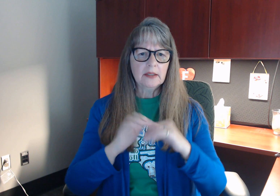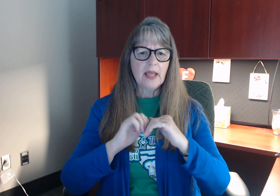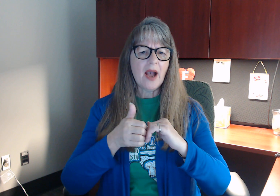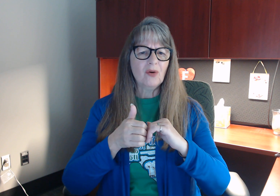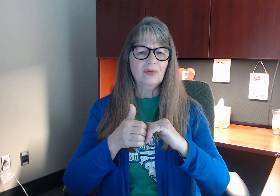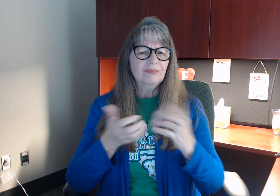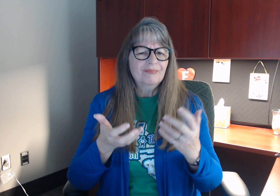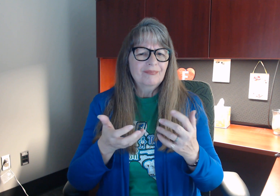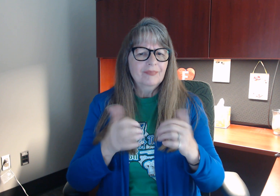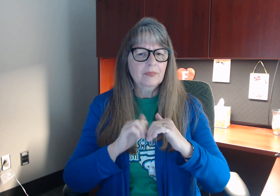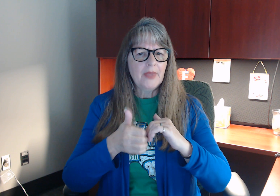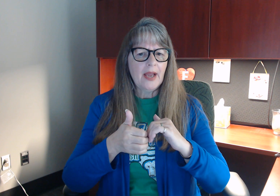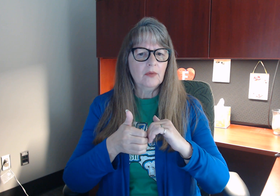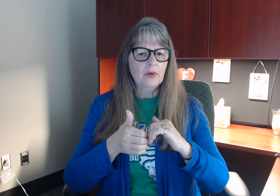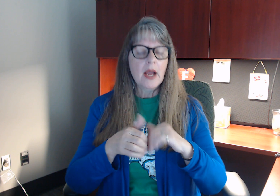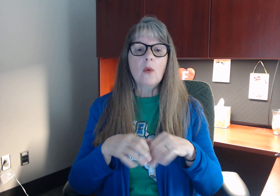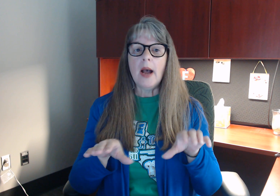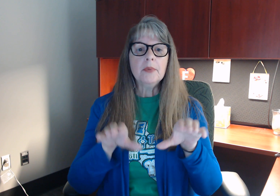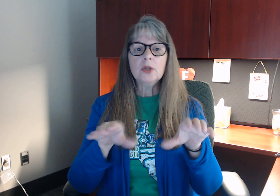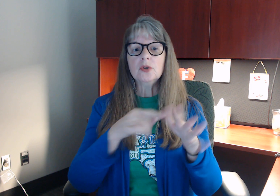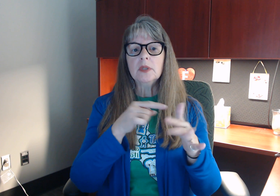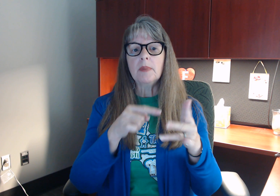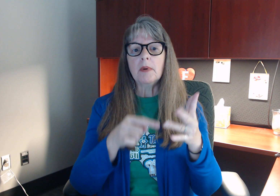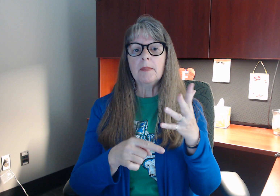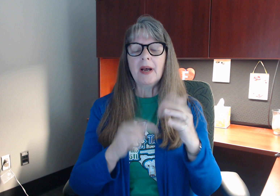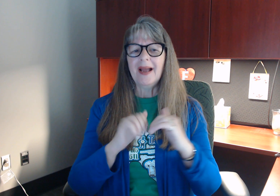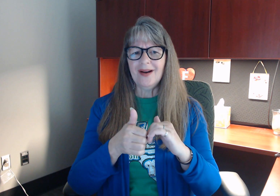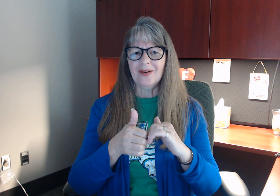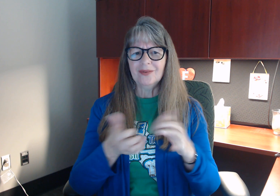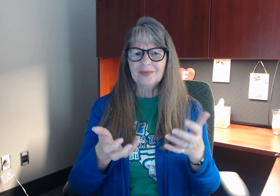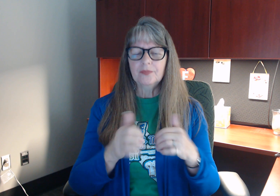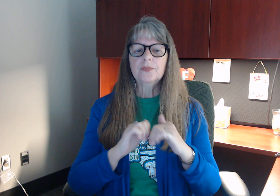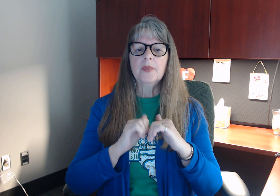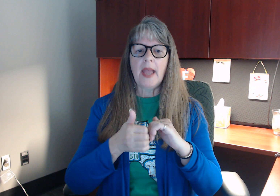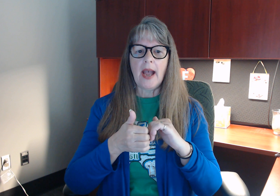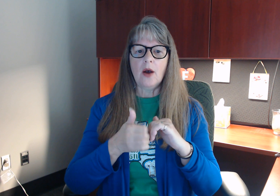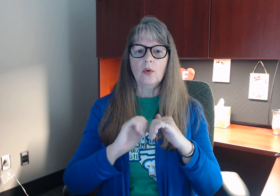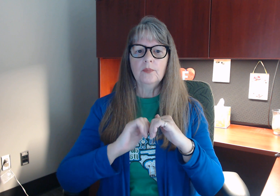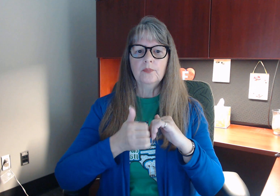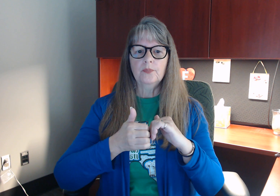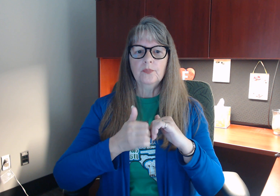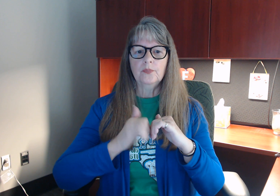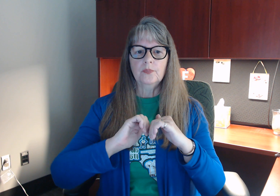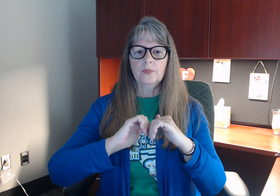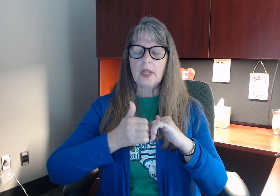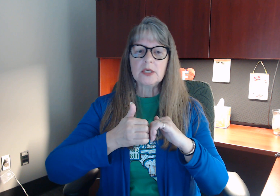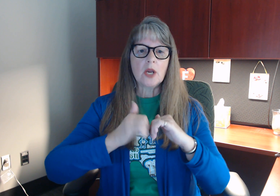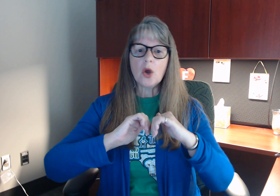How. How. Well, I'm going to do that, how. How. It's not a hard